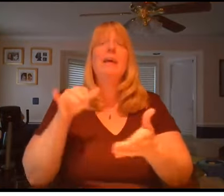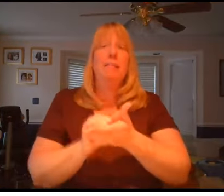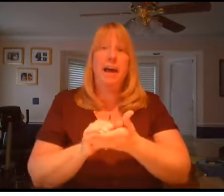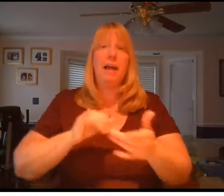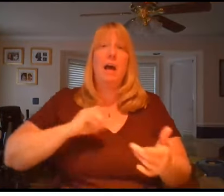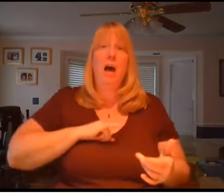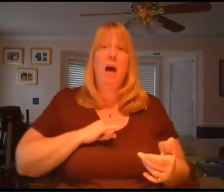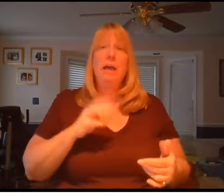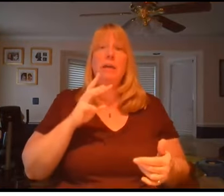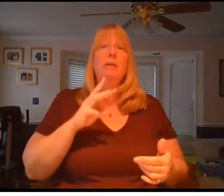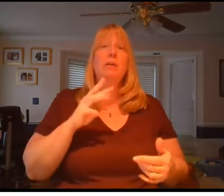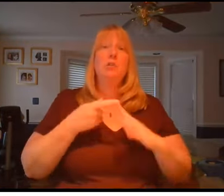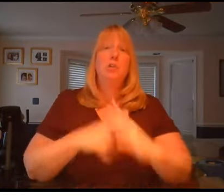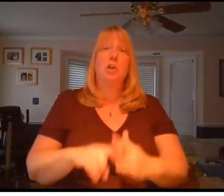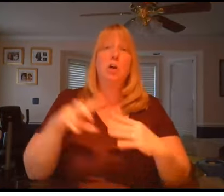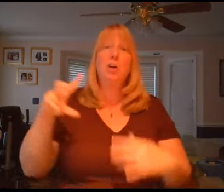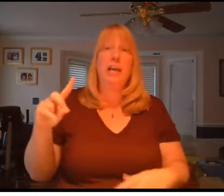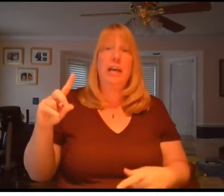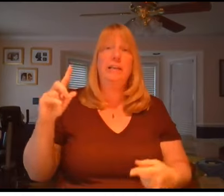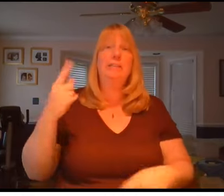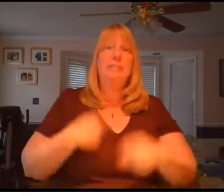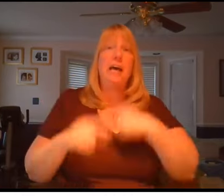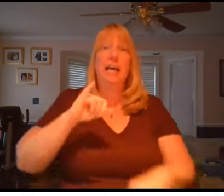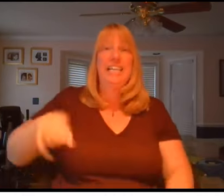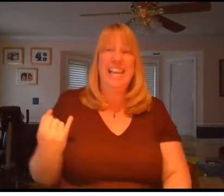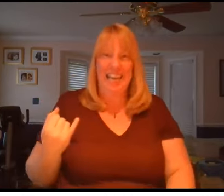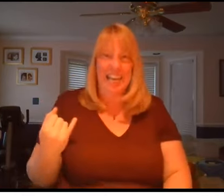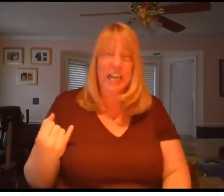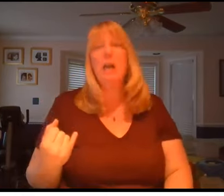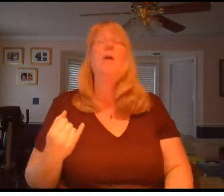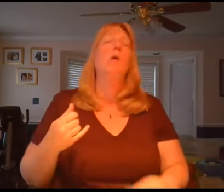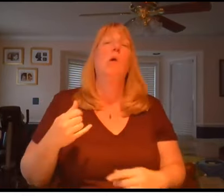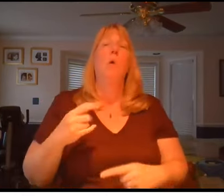That is the way that I started